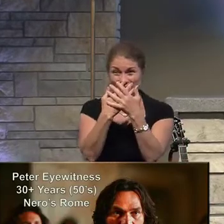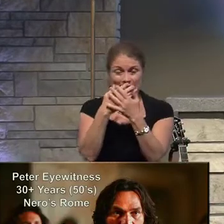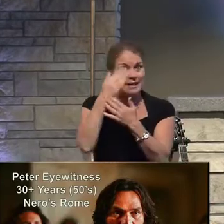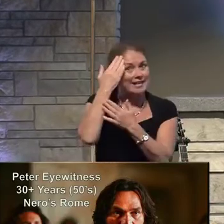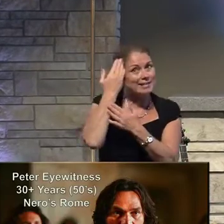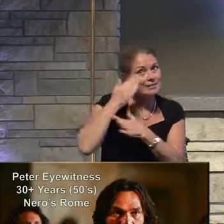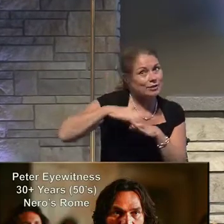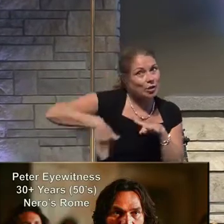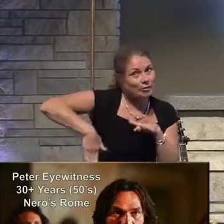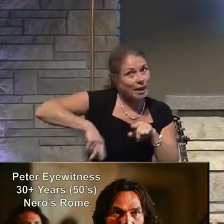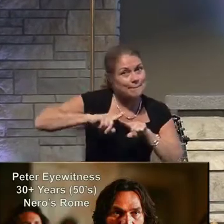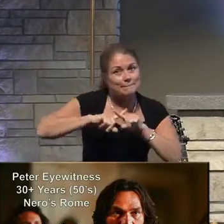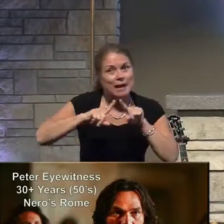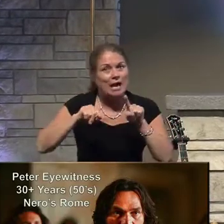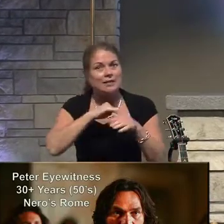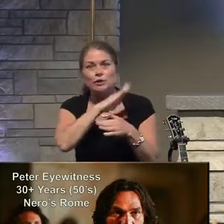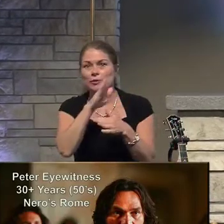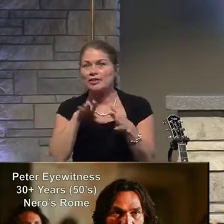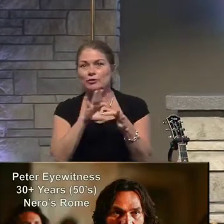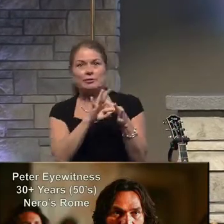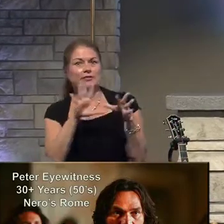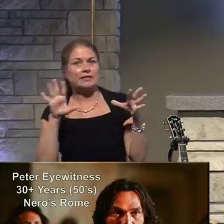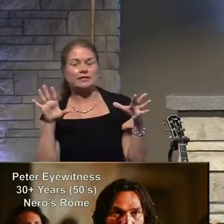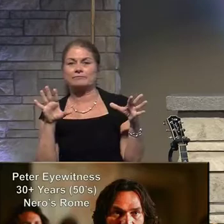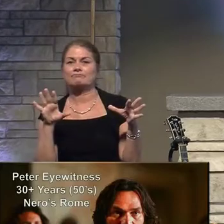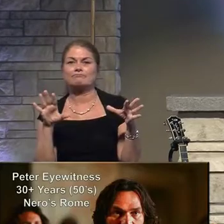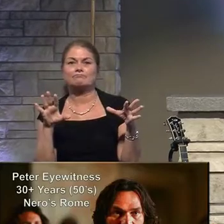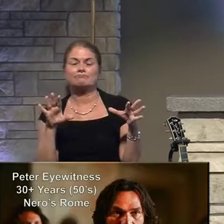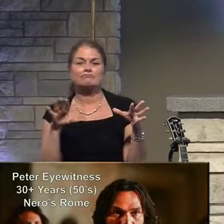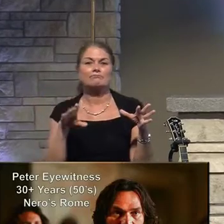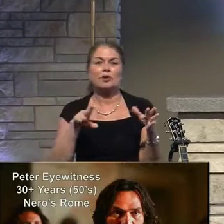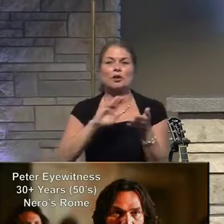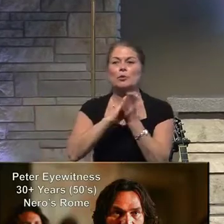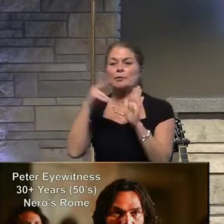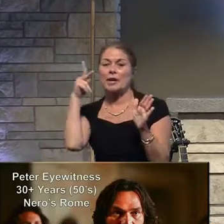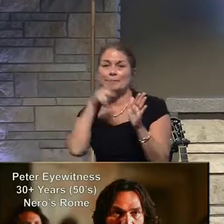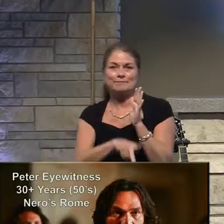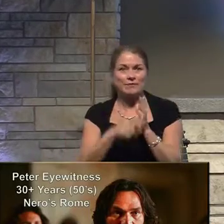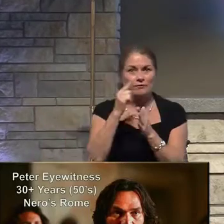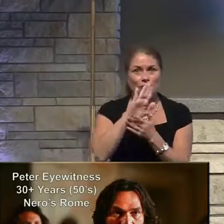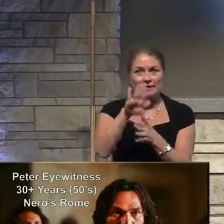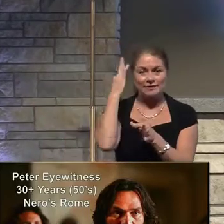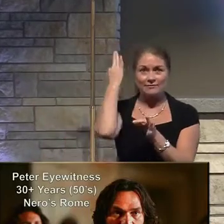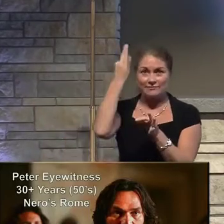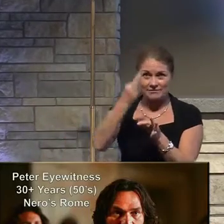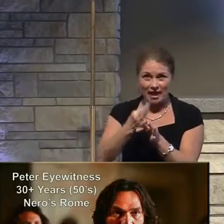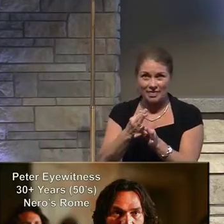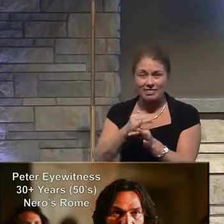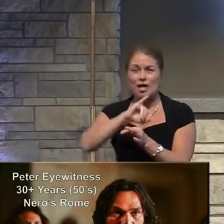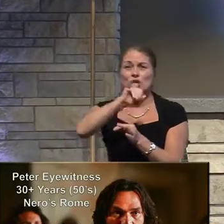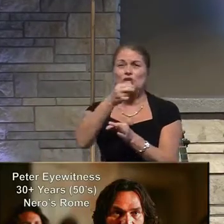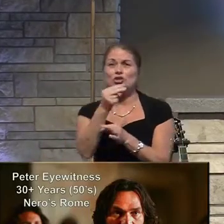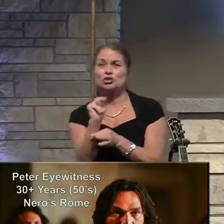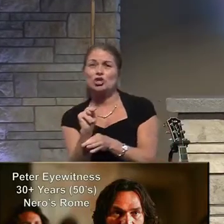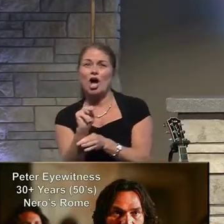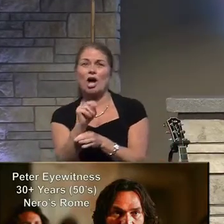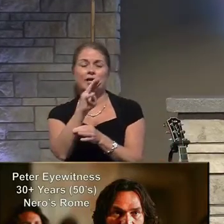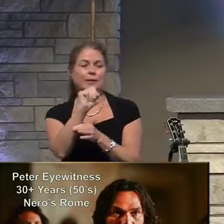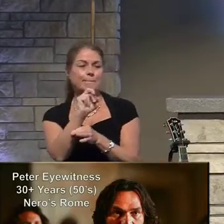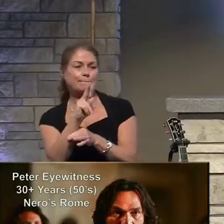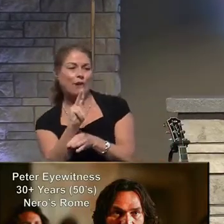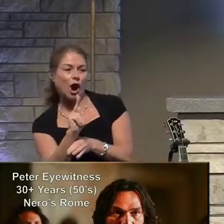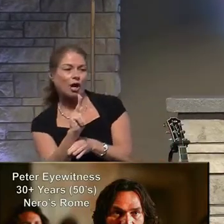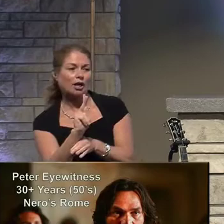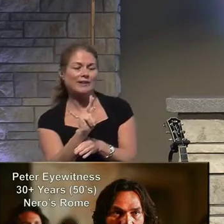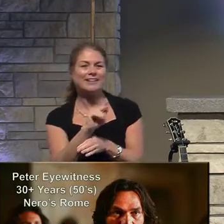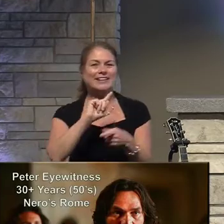yet, but he will never be released. He will be executed for his faith. John Mark, one of his traveling companions,